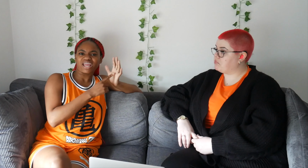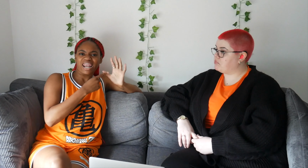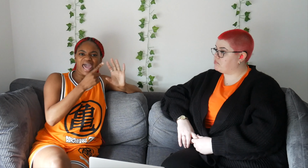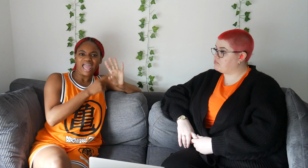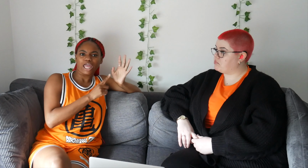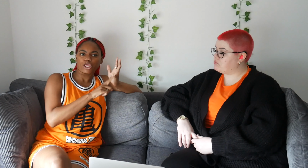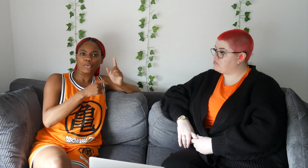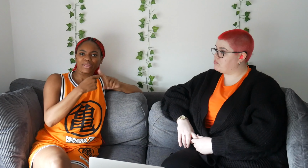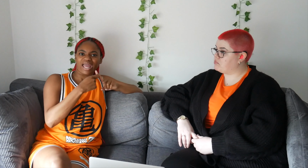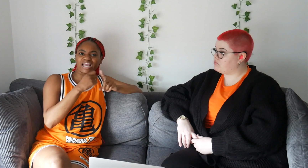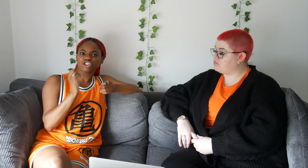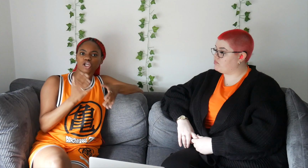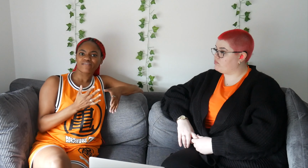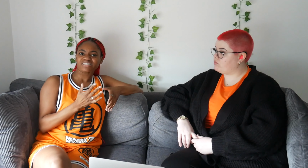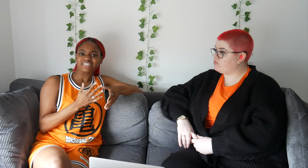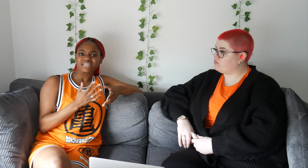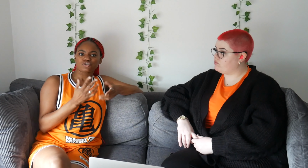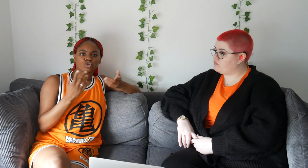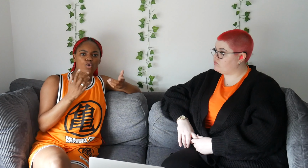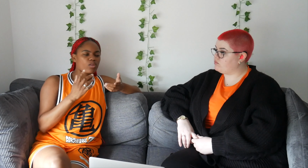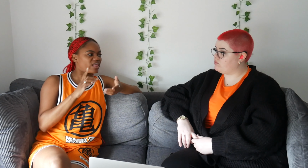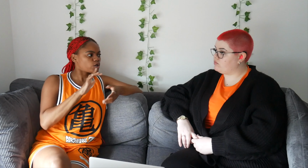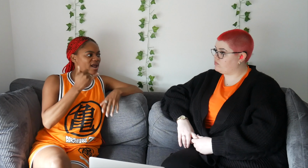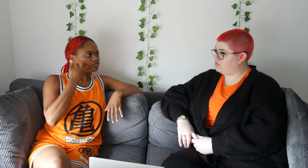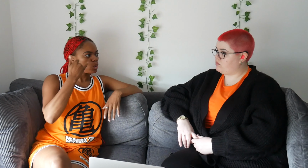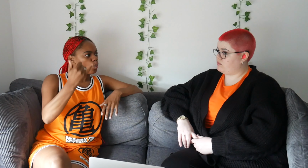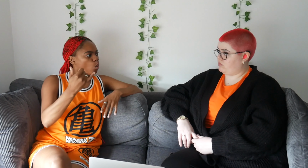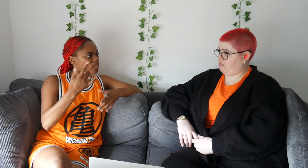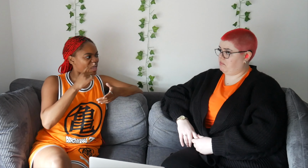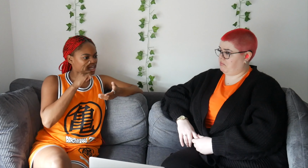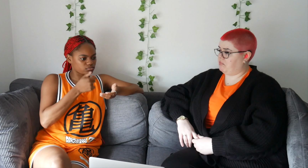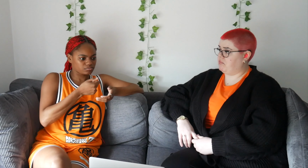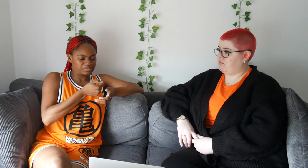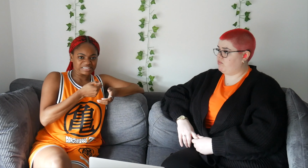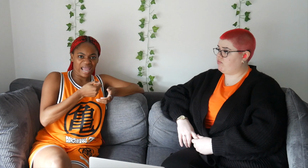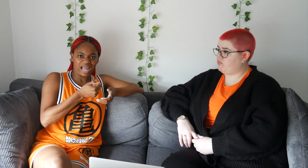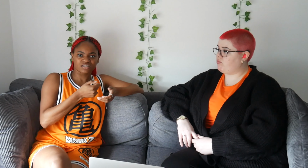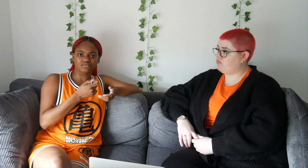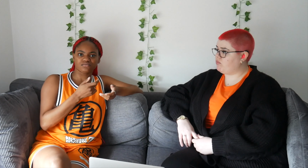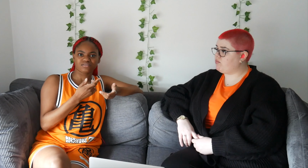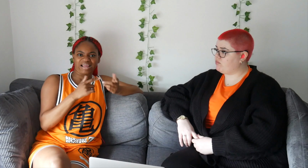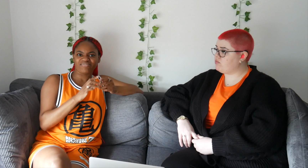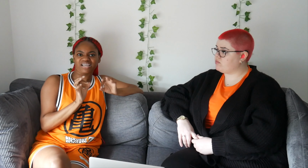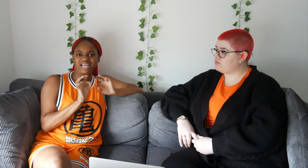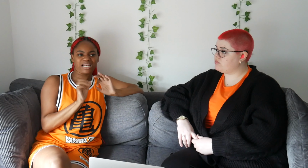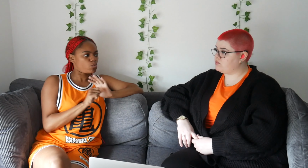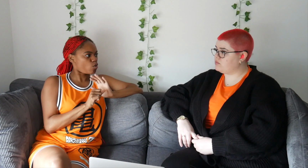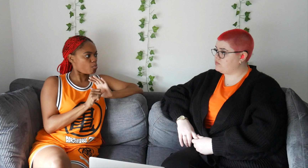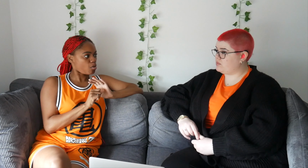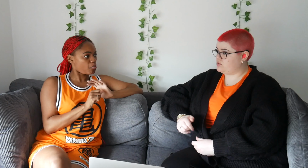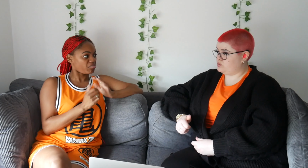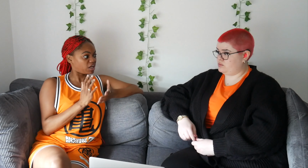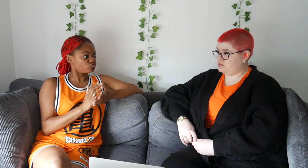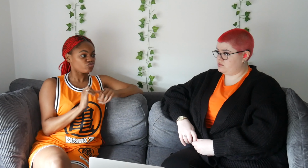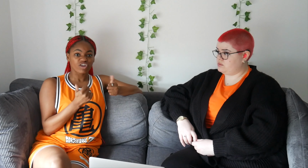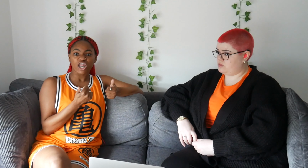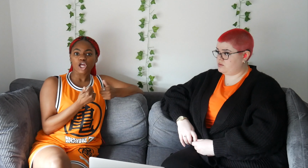for the Relay UK service. So they didn't have to call, they could just text if they had any problems, which is really